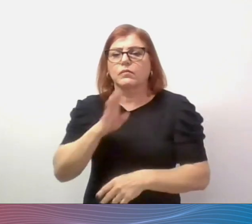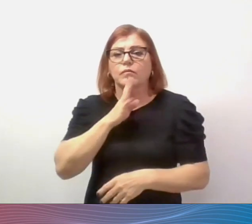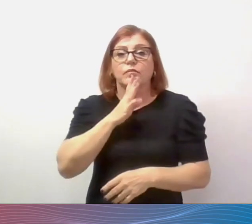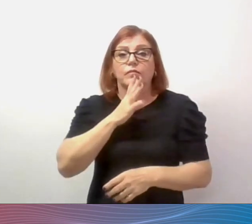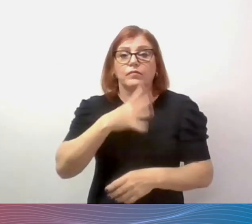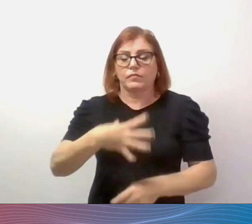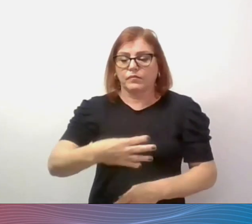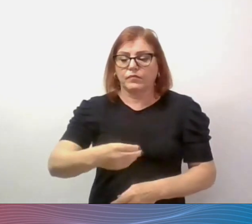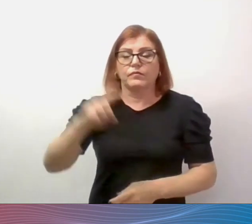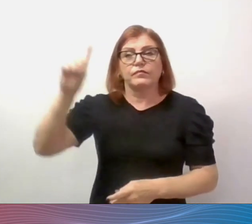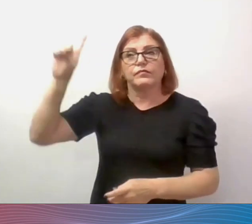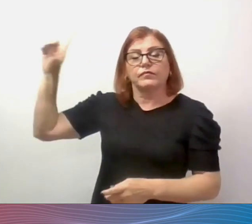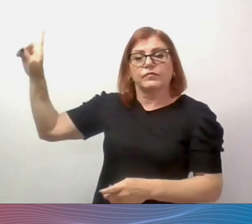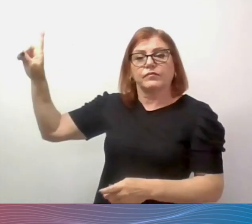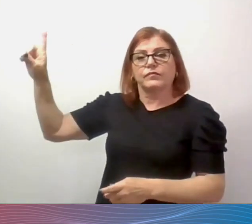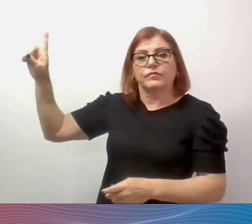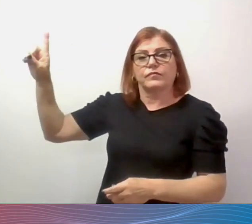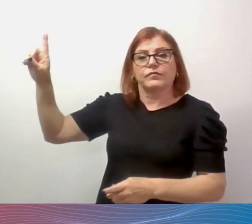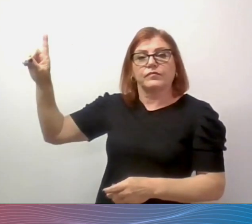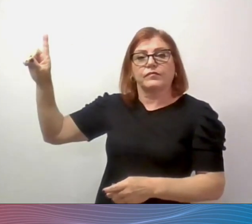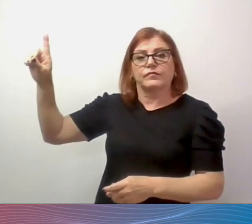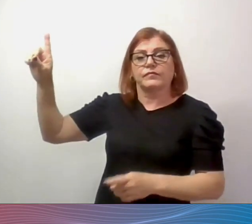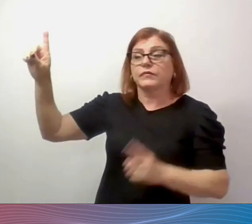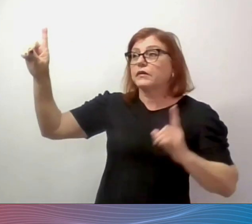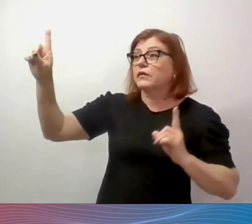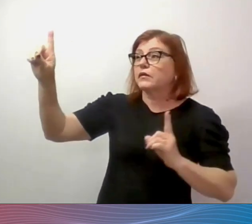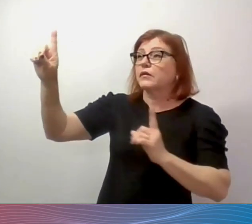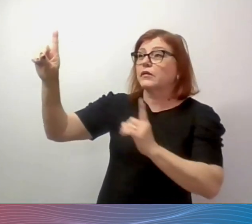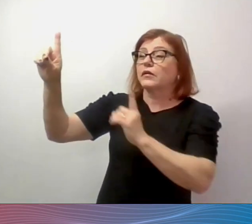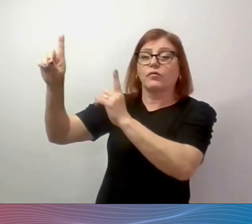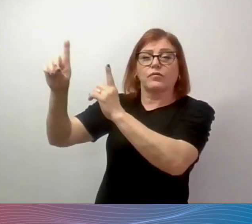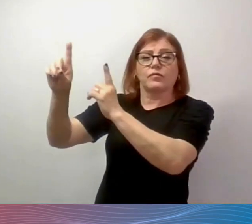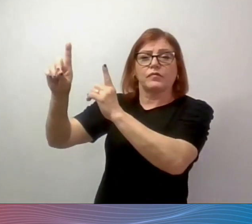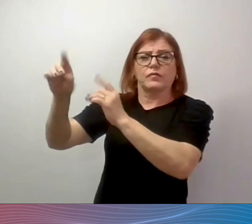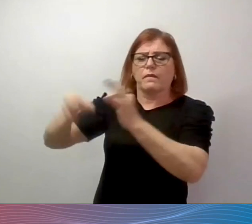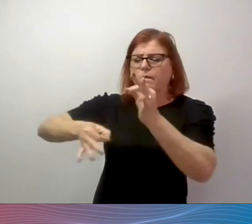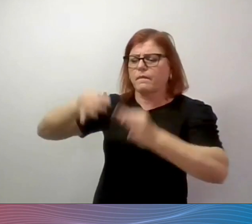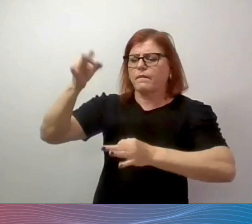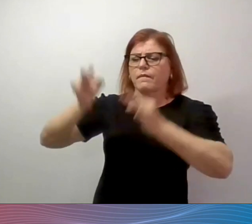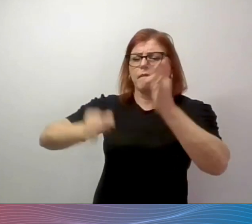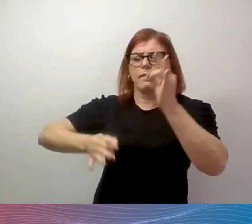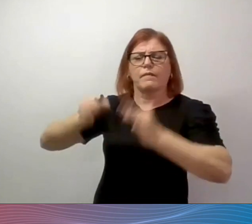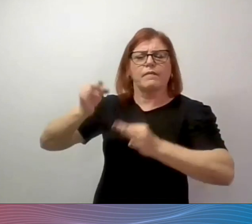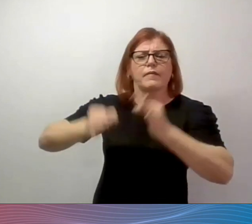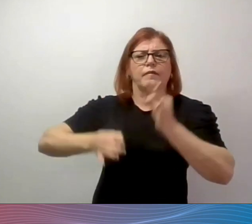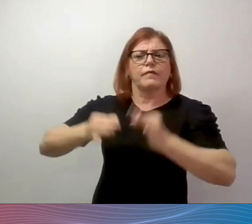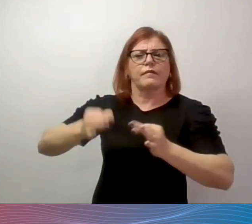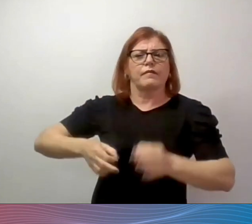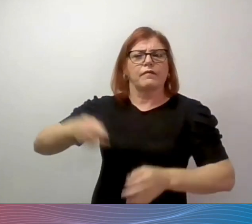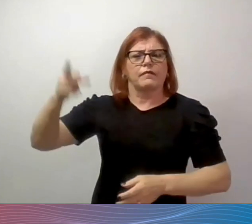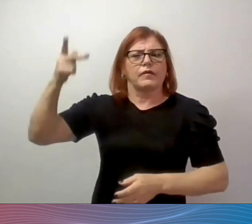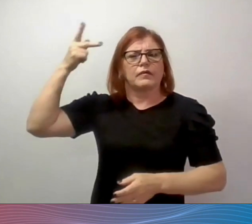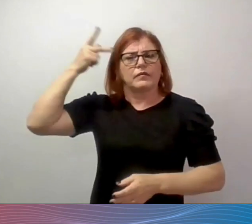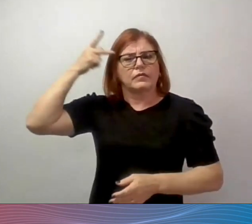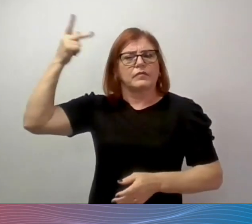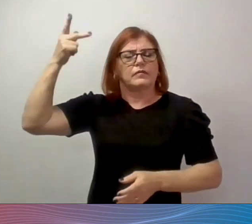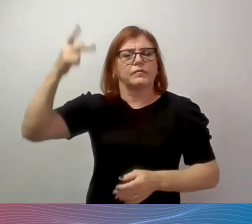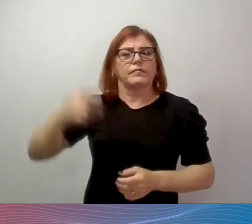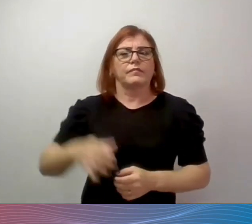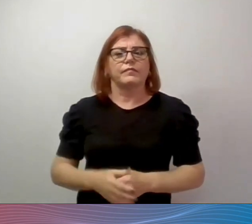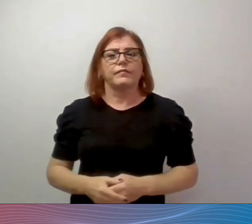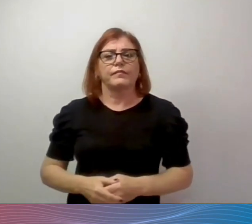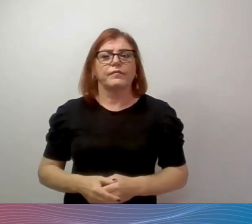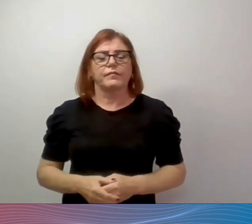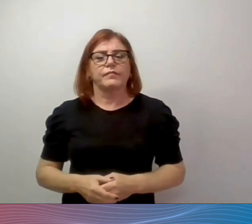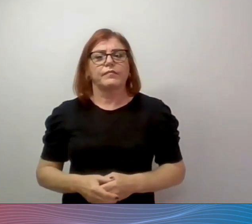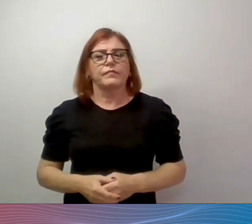God. Até alcançarmos a perfeita varonilidade. Till we all become a perfect man. Crescimento,